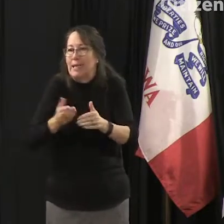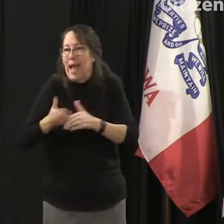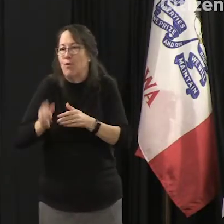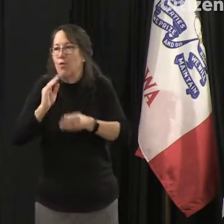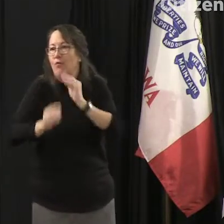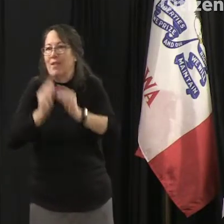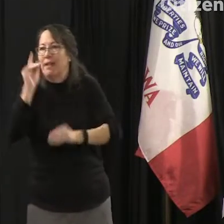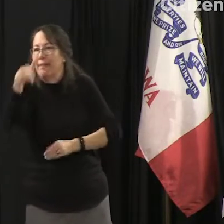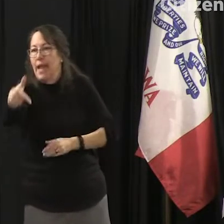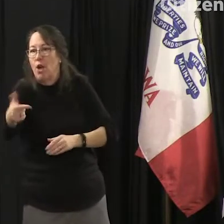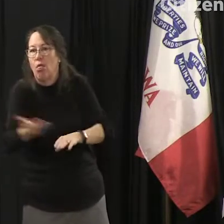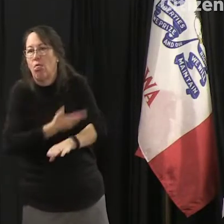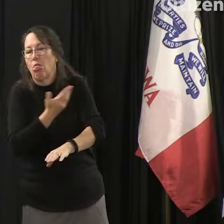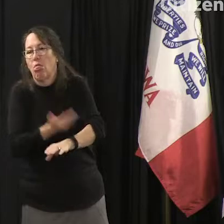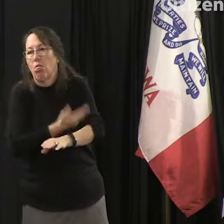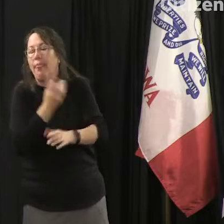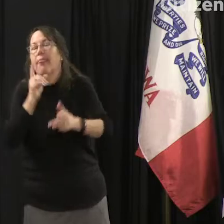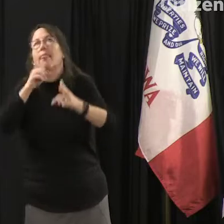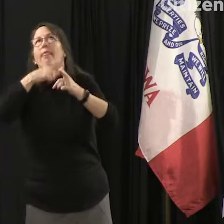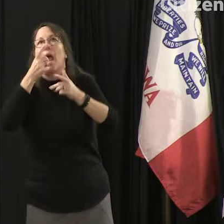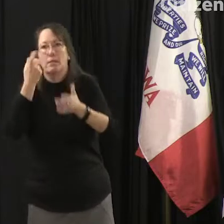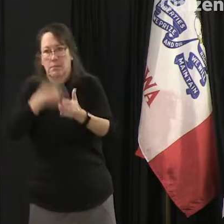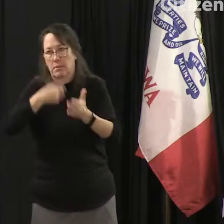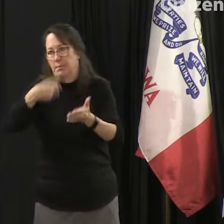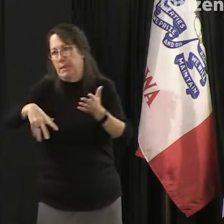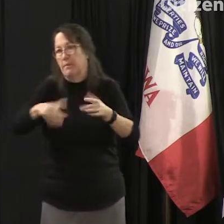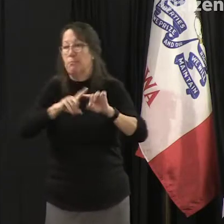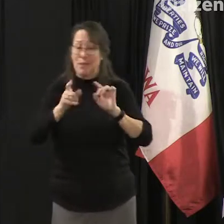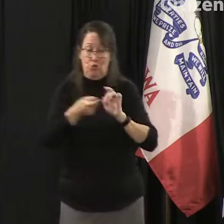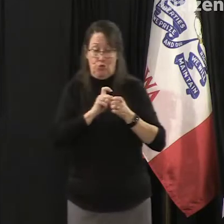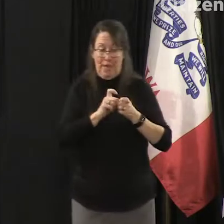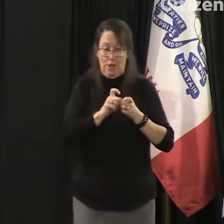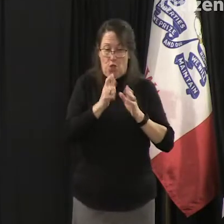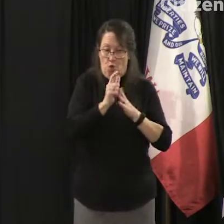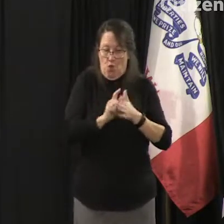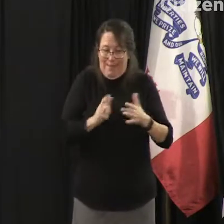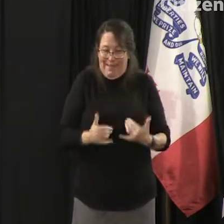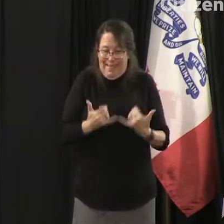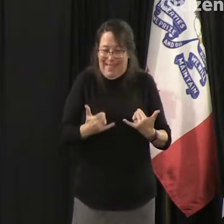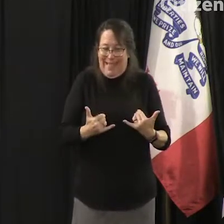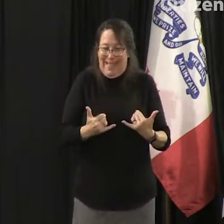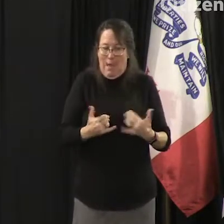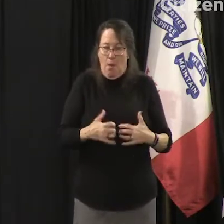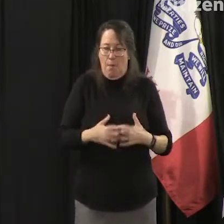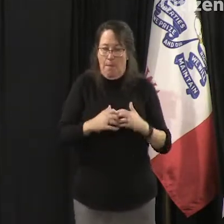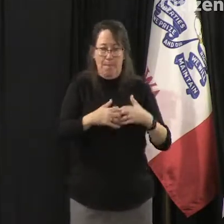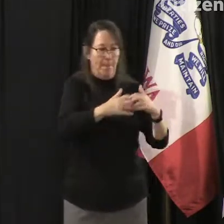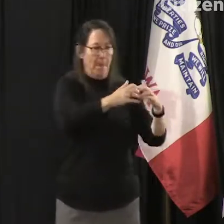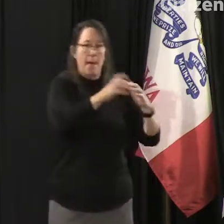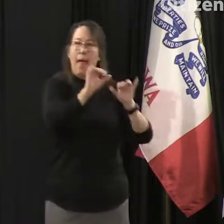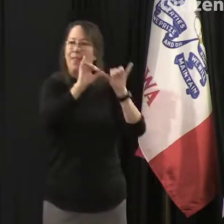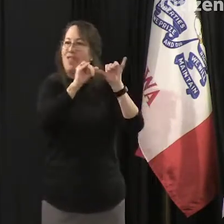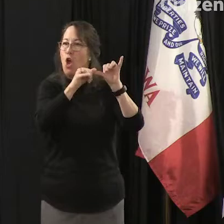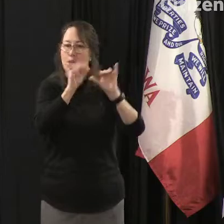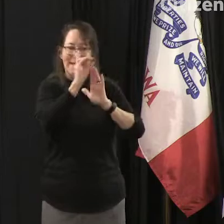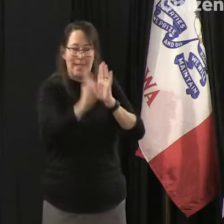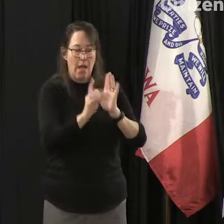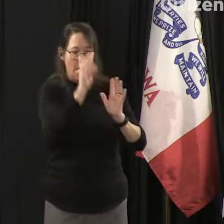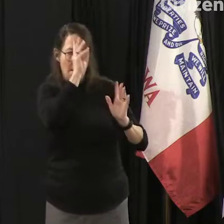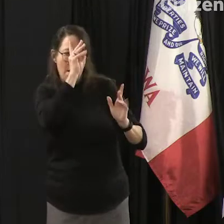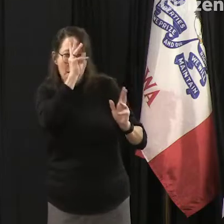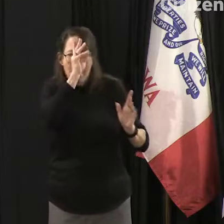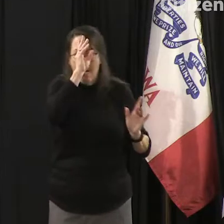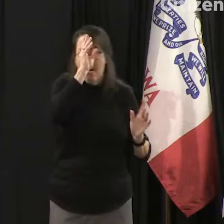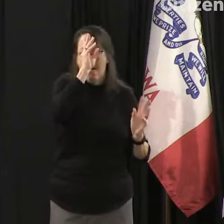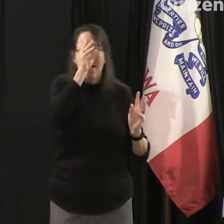you have to fix it up later on. But if you start changing some of these laws, boy, you'd be amazed how the architects and designers start